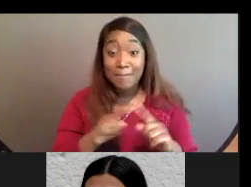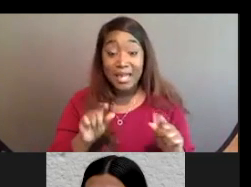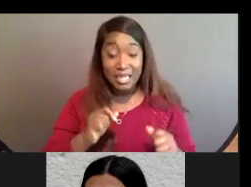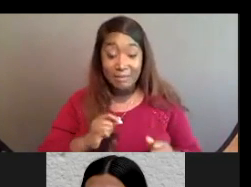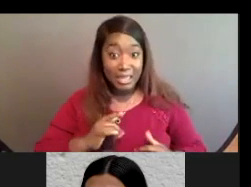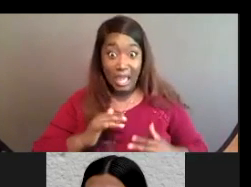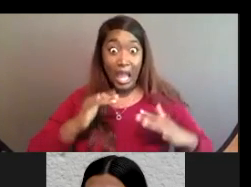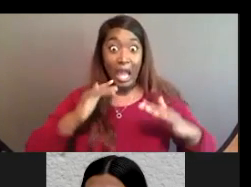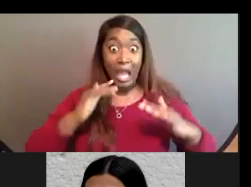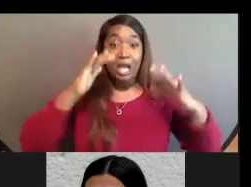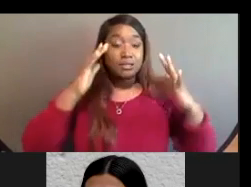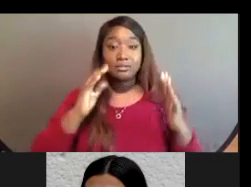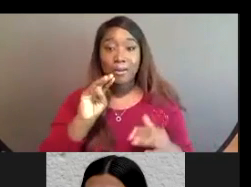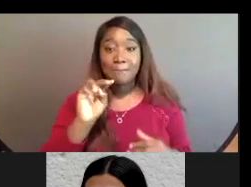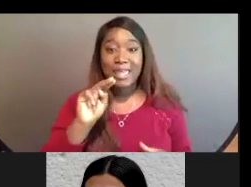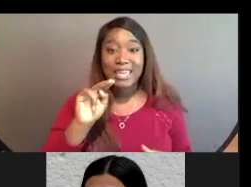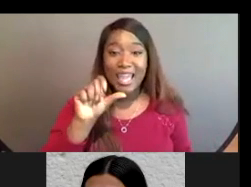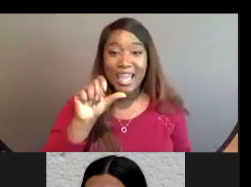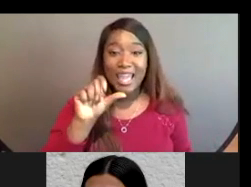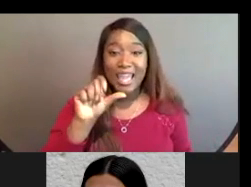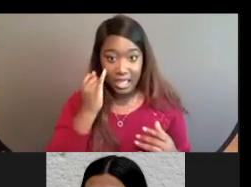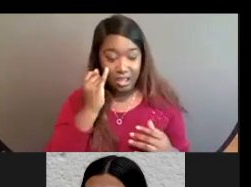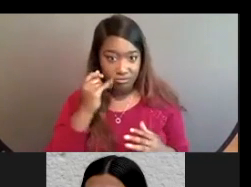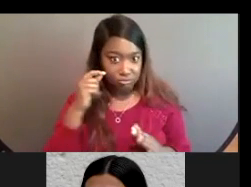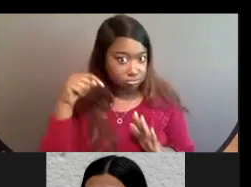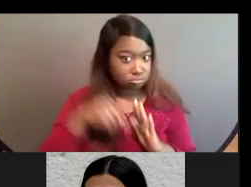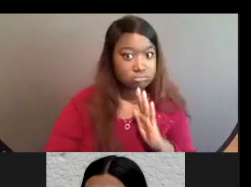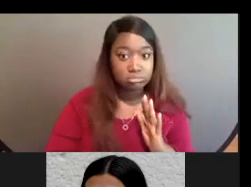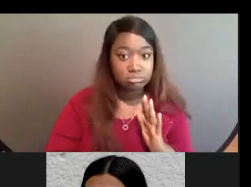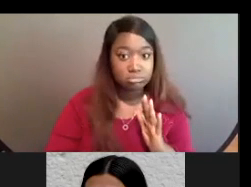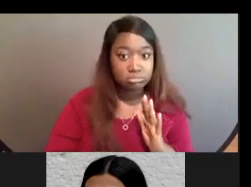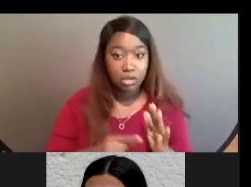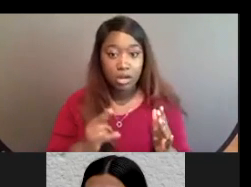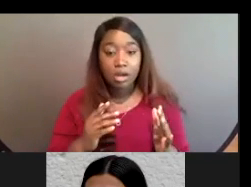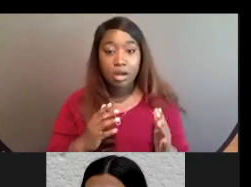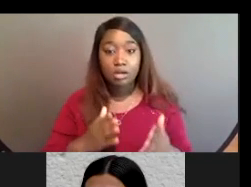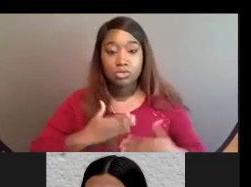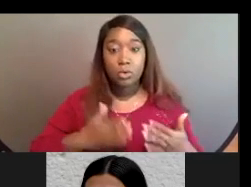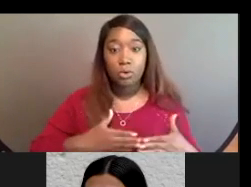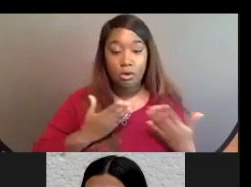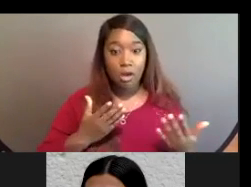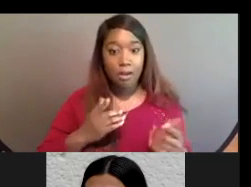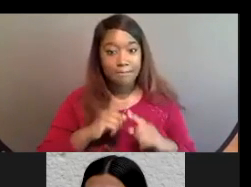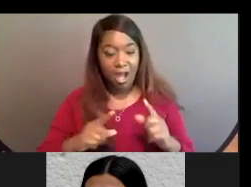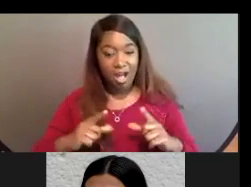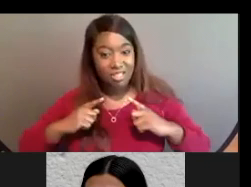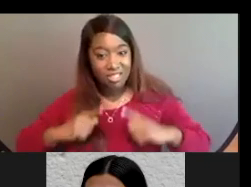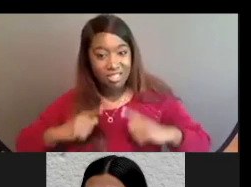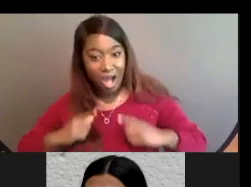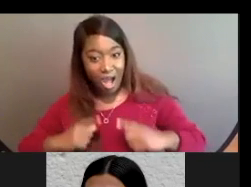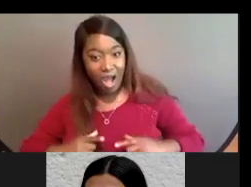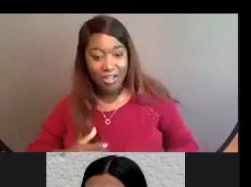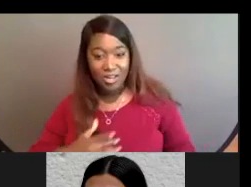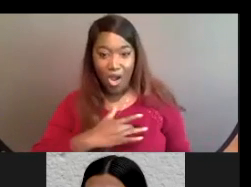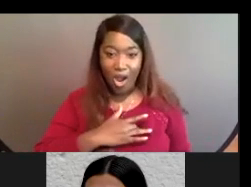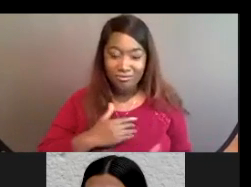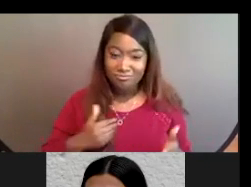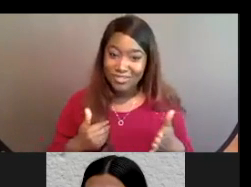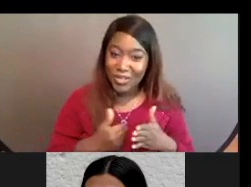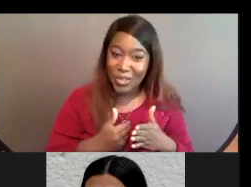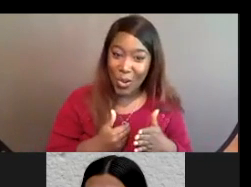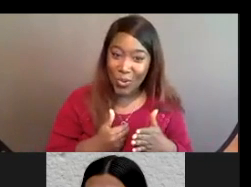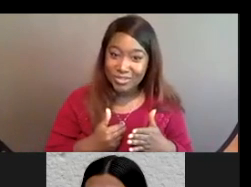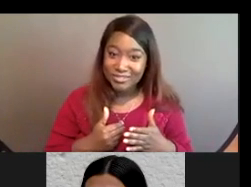But I think one of the ways that the lung and the heart that sit right alongside each other can be supportive is if we